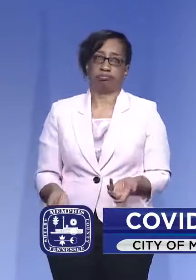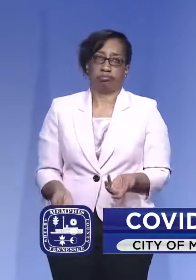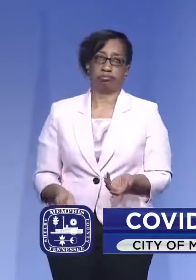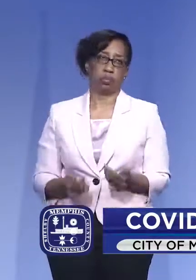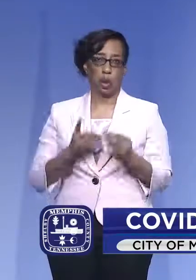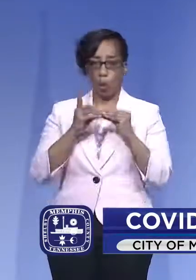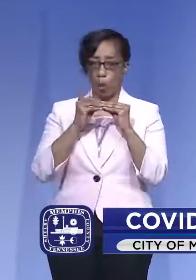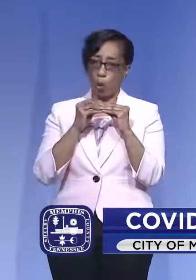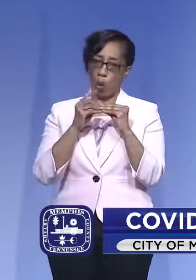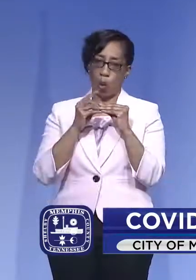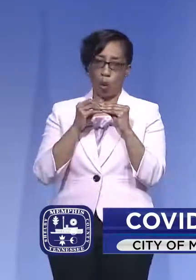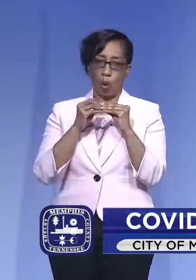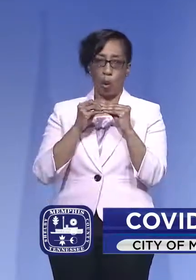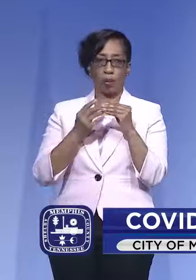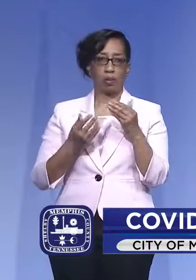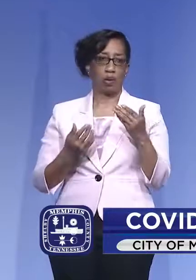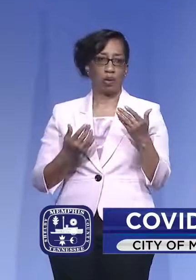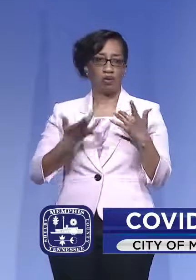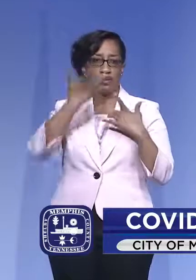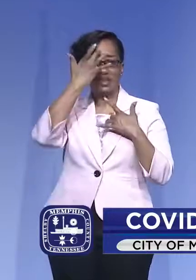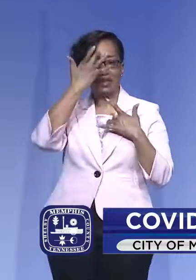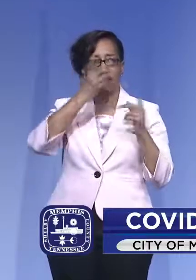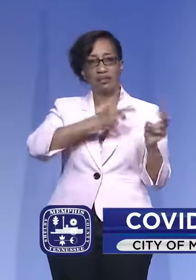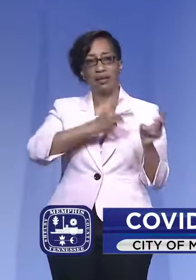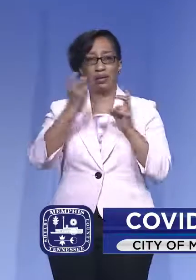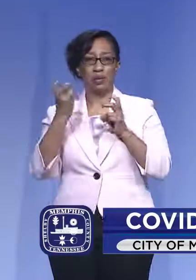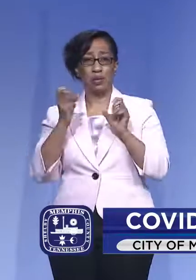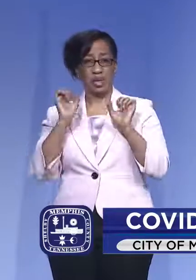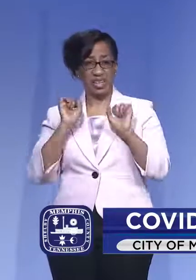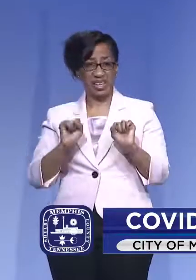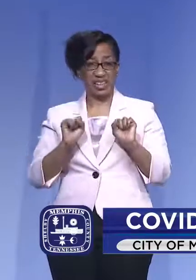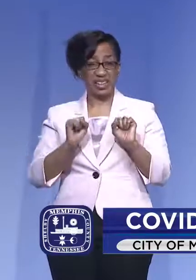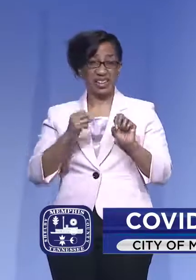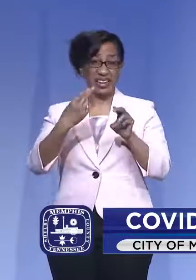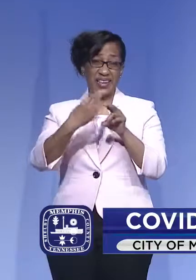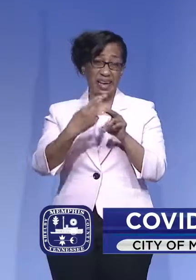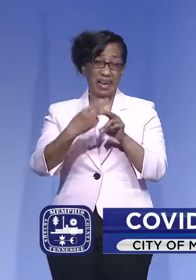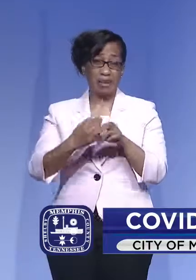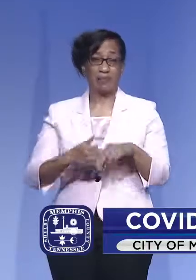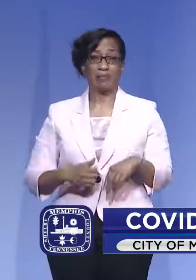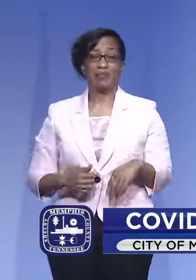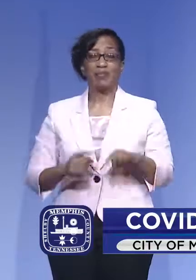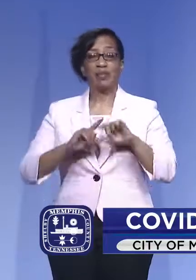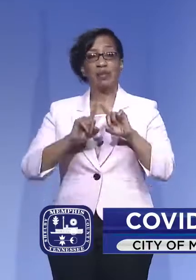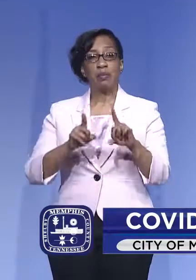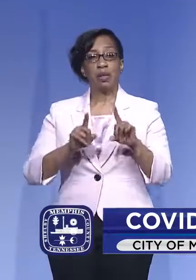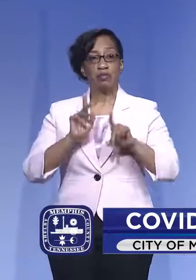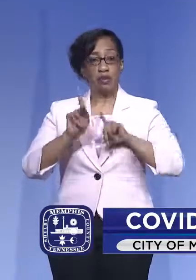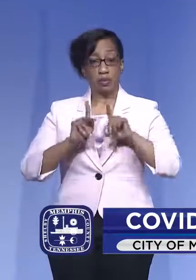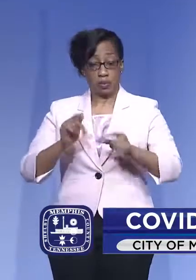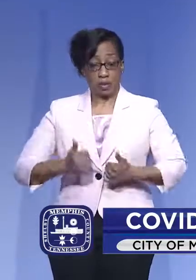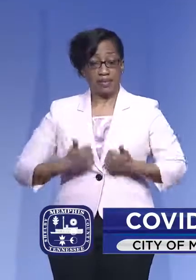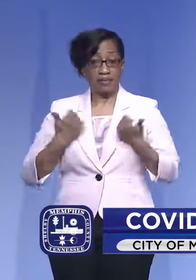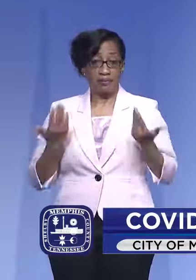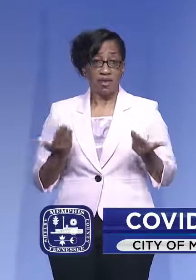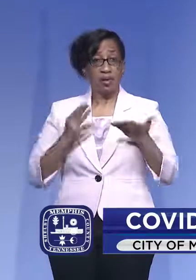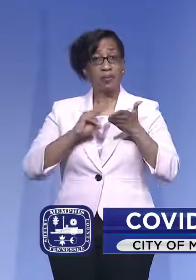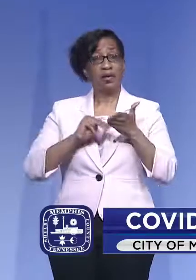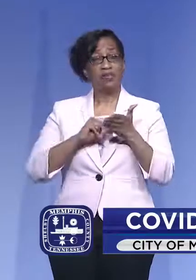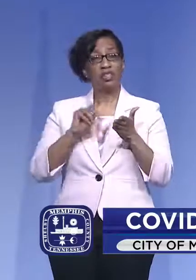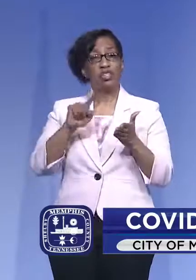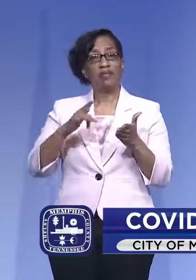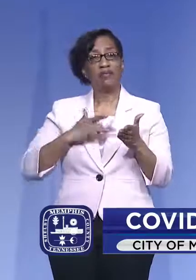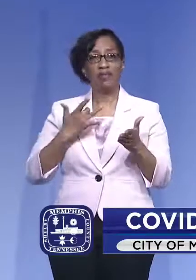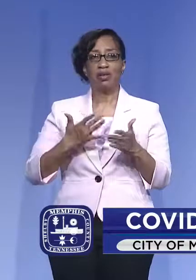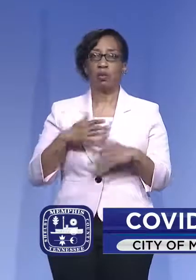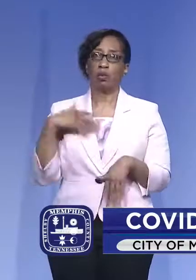out of Memphis, right? You know, we could get that reputation. But I think for the citizens, what I would say is, let's be grateful